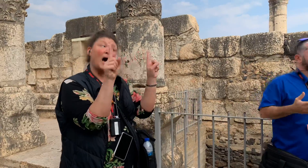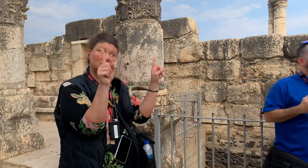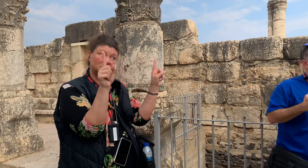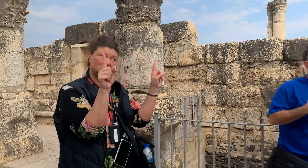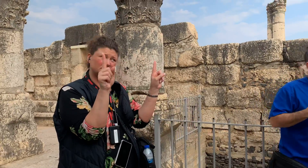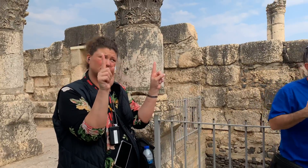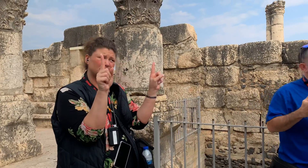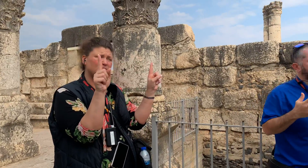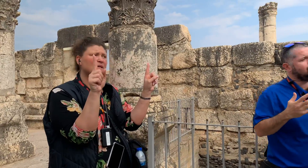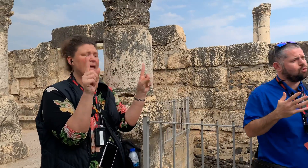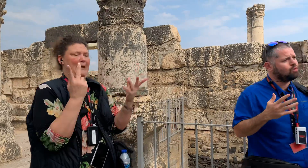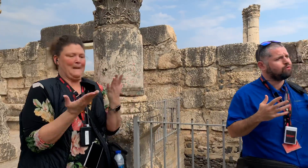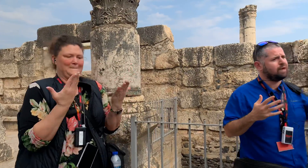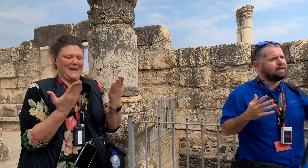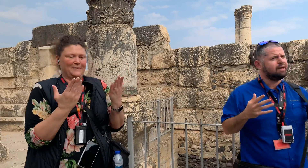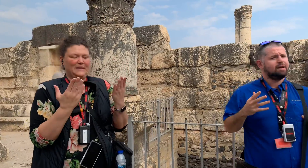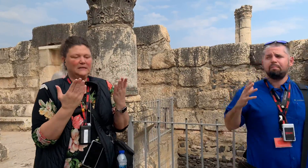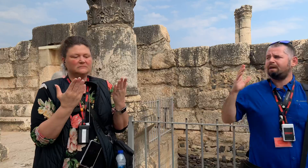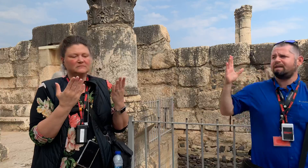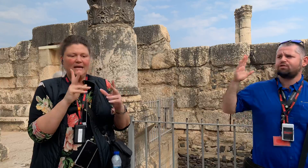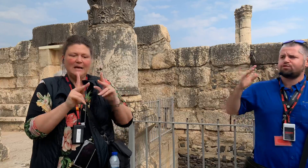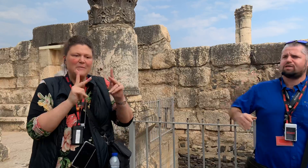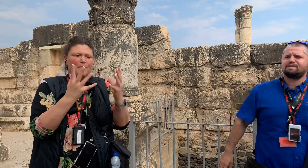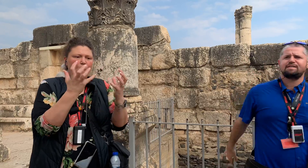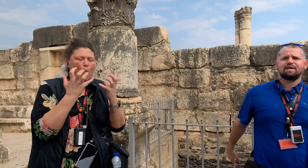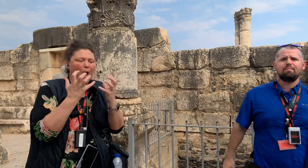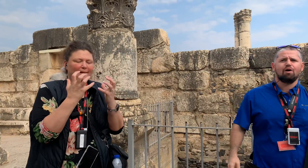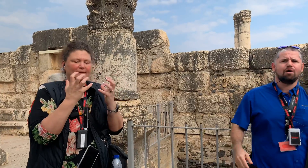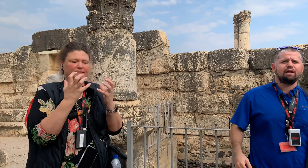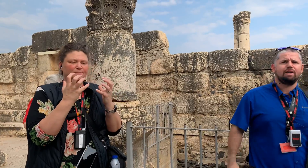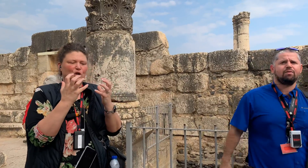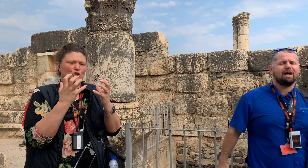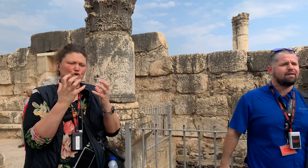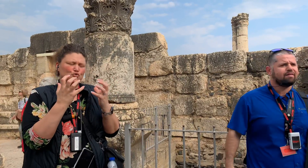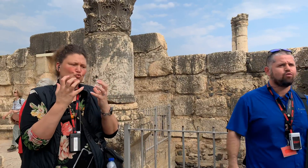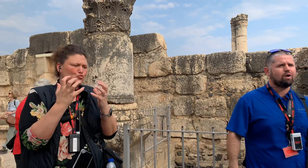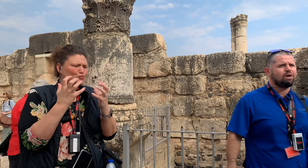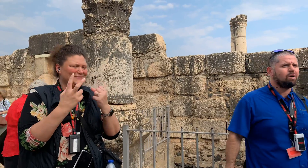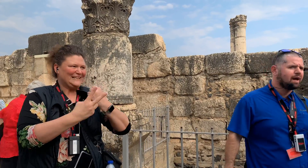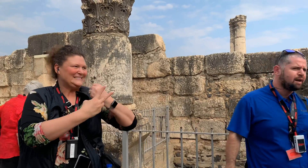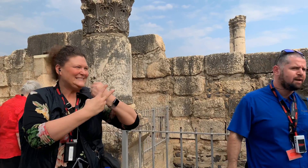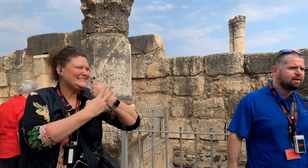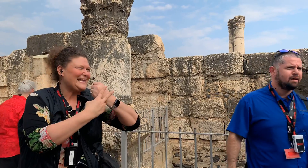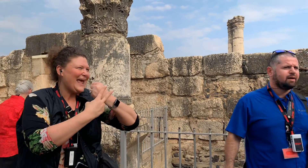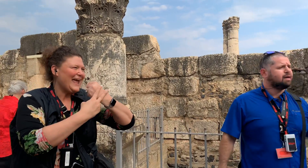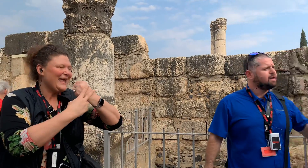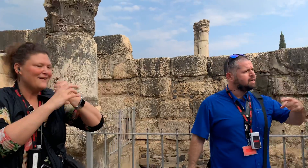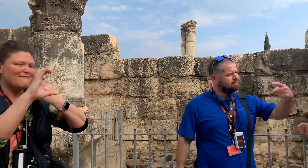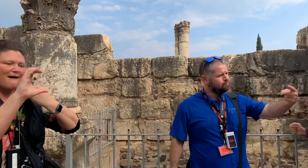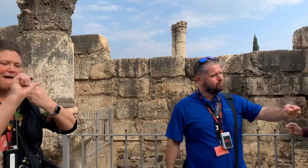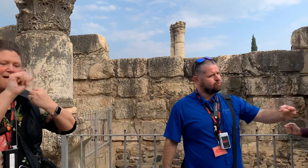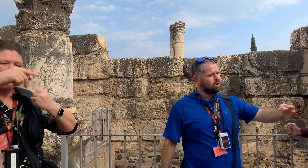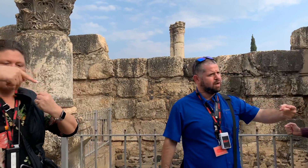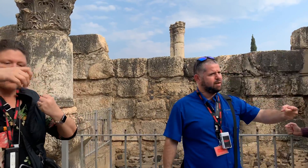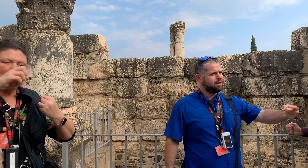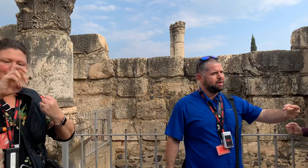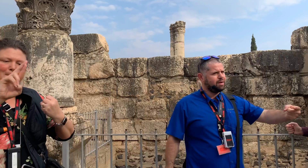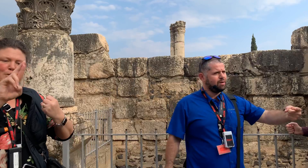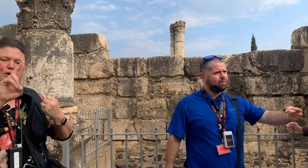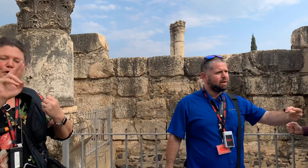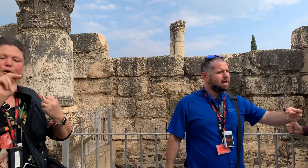sense that it was built by Urfali, by this Franciscan monk in the year 1921 in a different